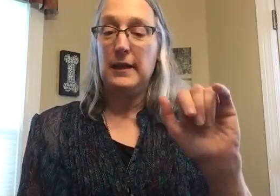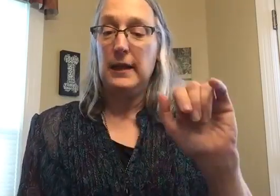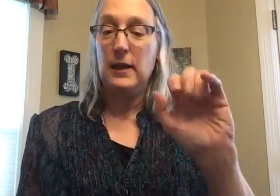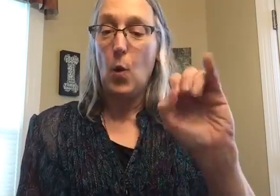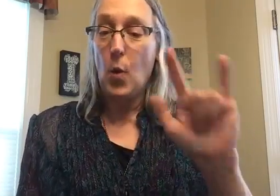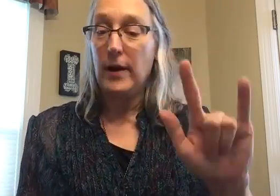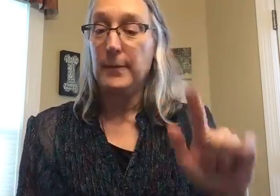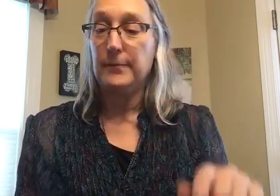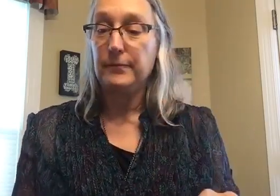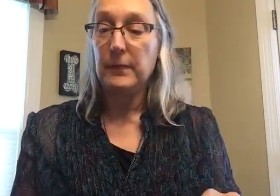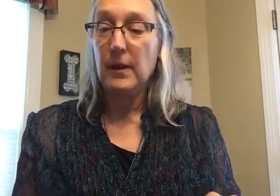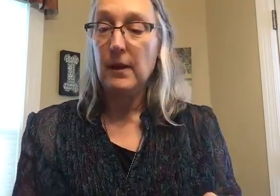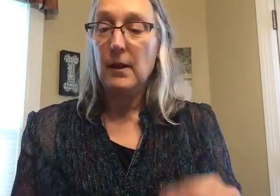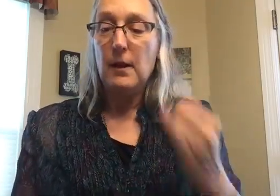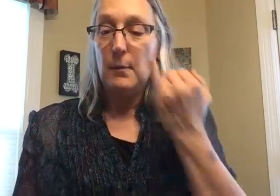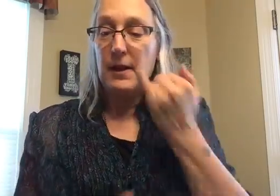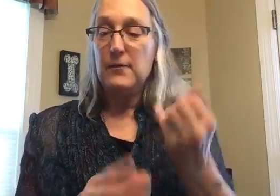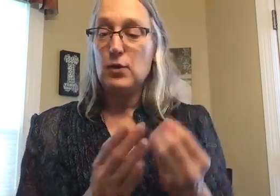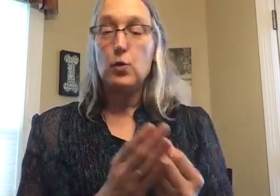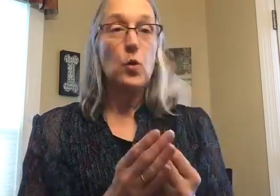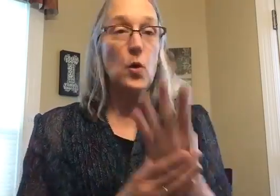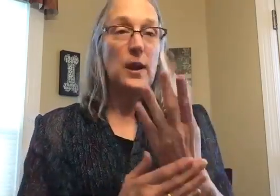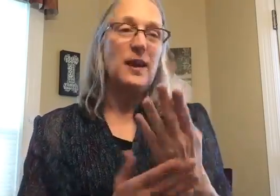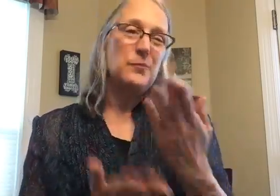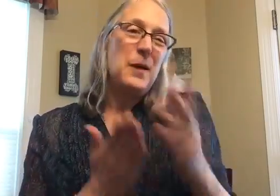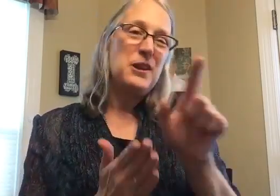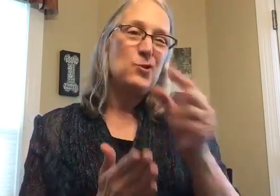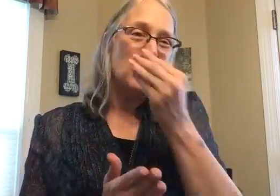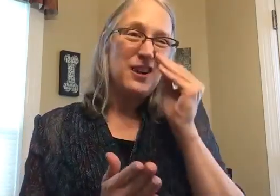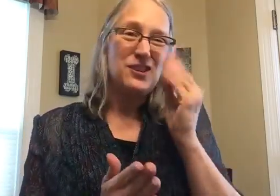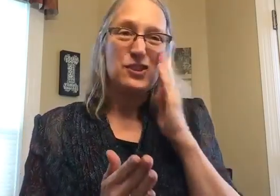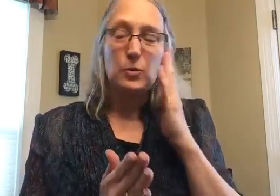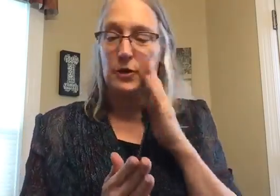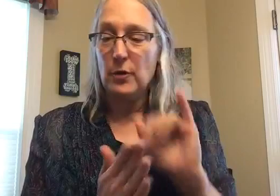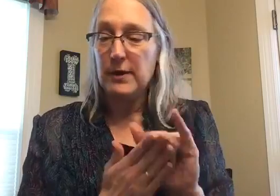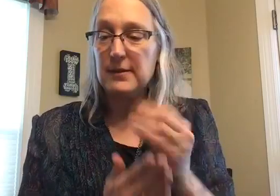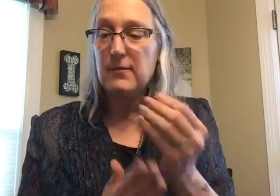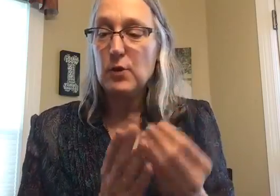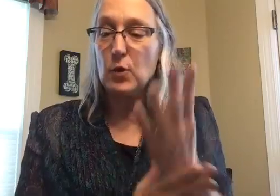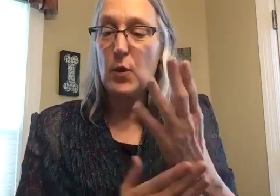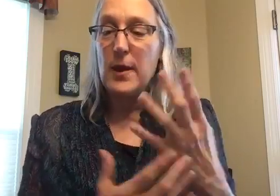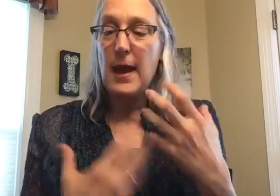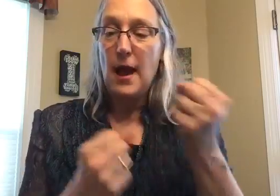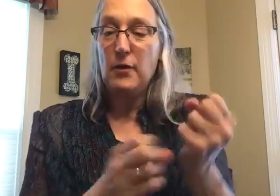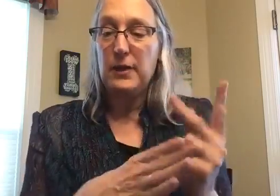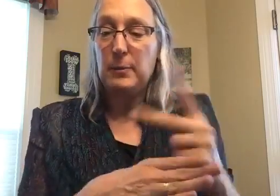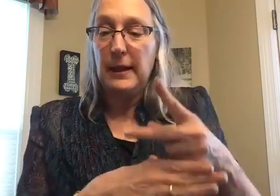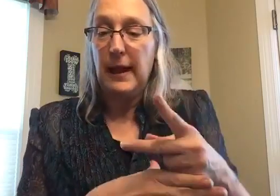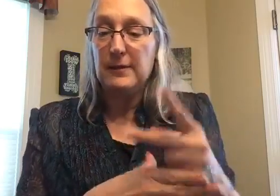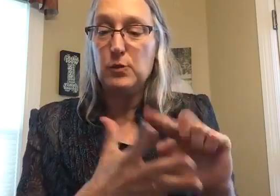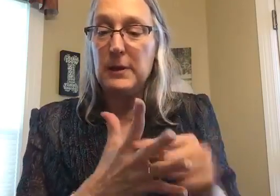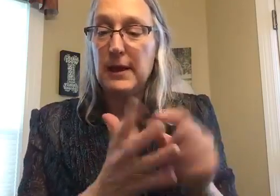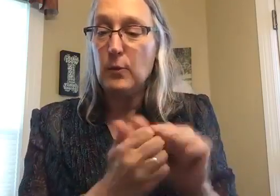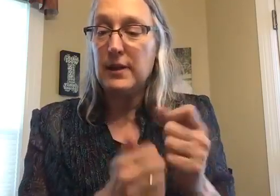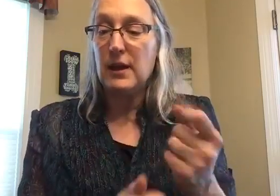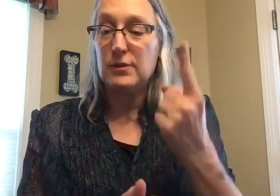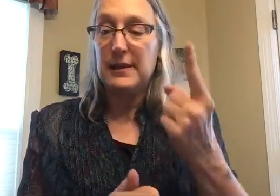quality oil. But if you're growing, probably you gardeners will know this, if you're growing healthy plants, you begin with the understanding